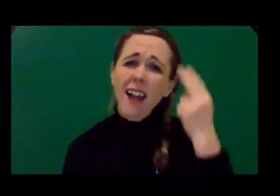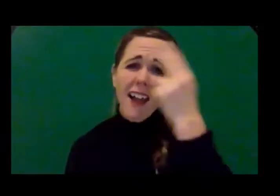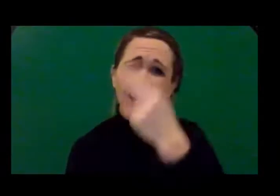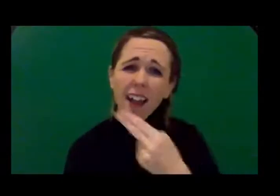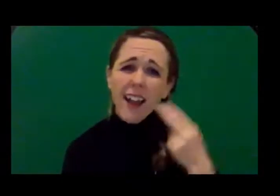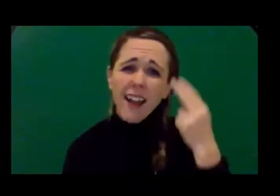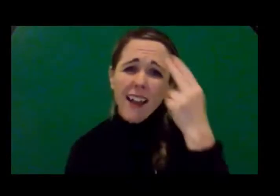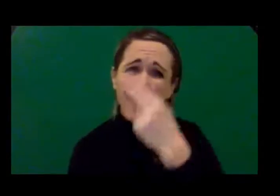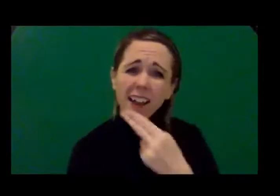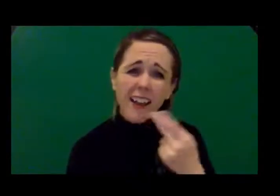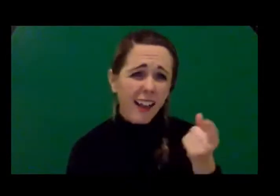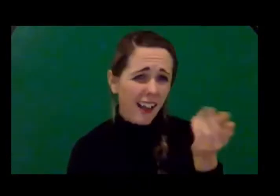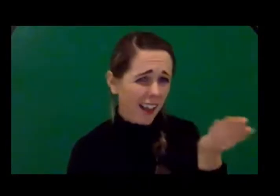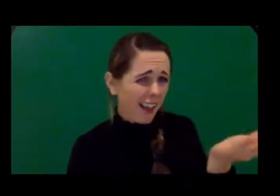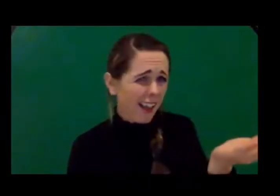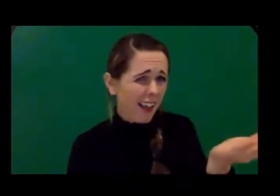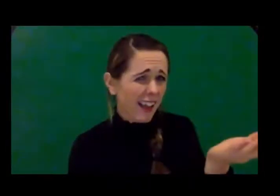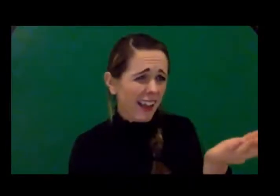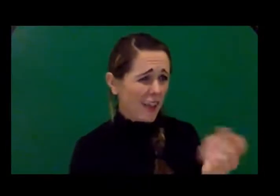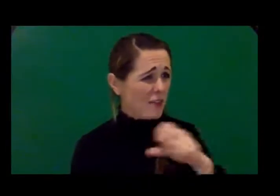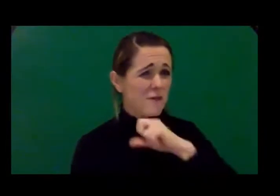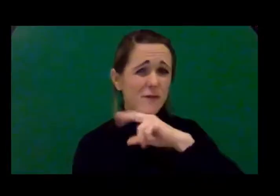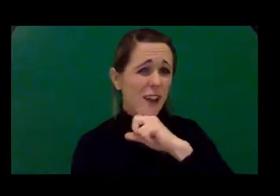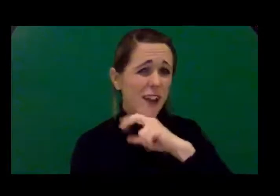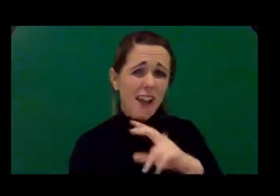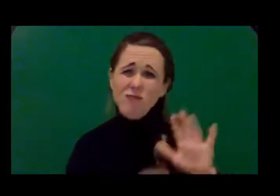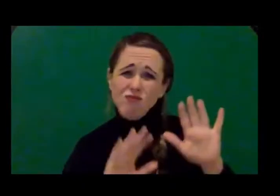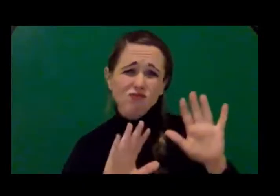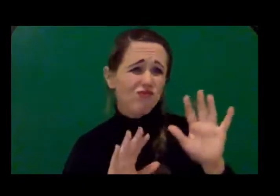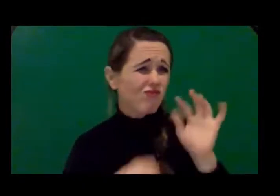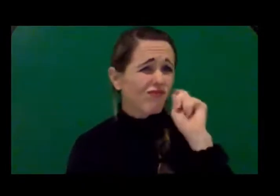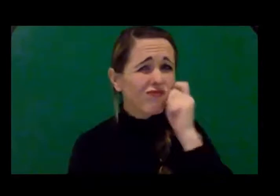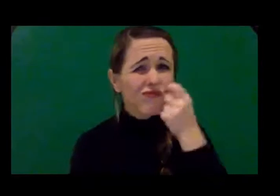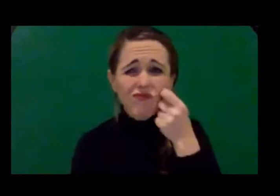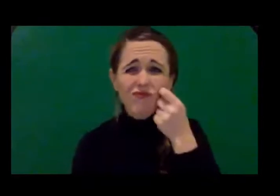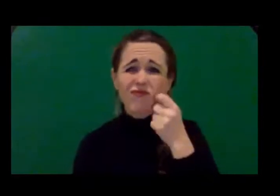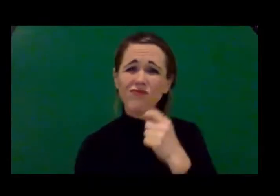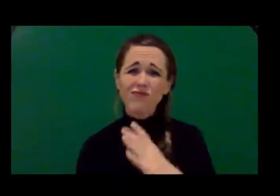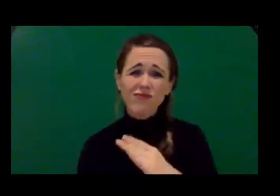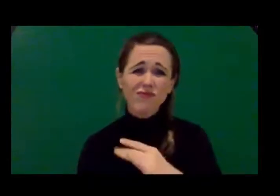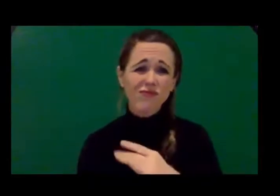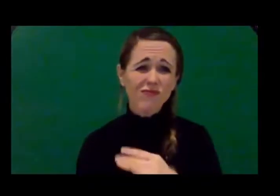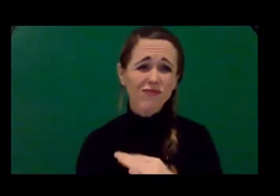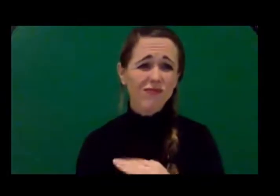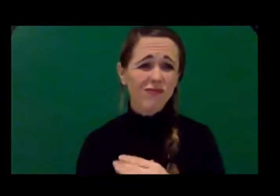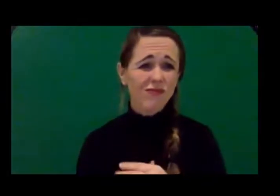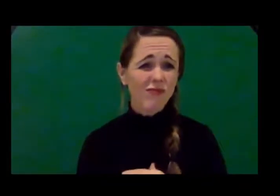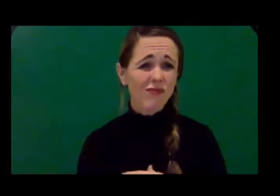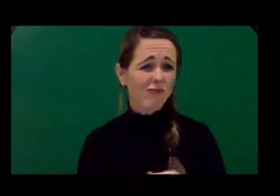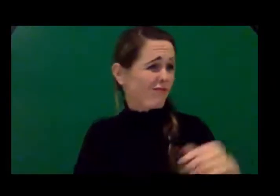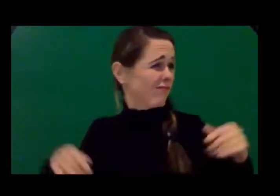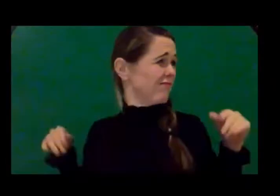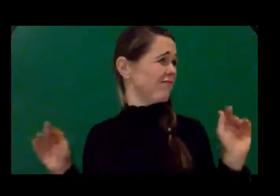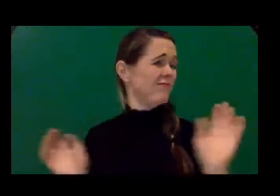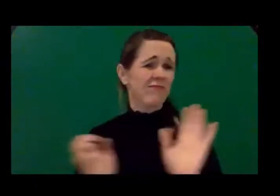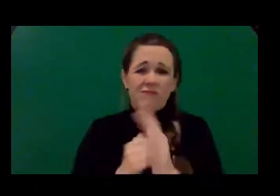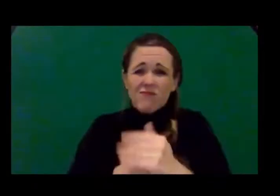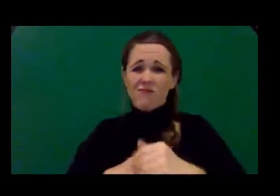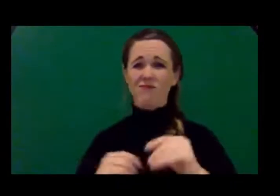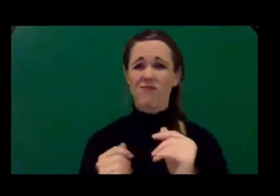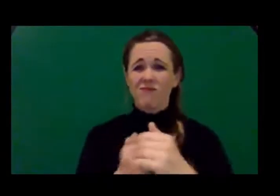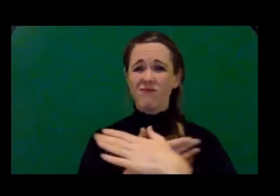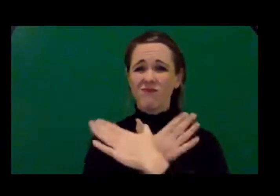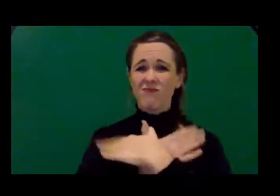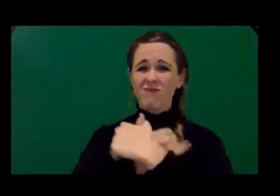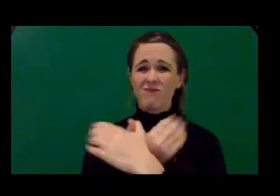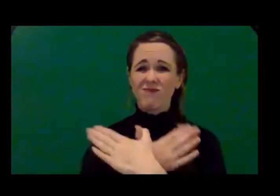you. You're a cool frog. Really cool. stretching her wings, flapping